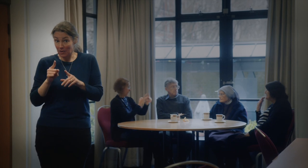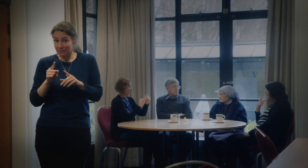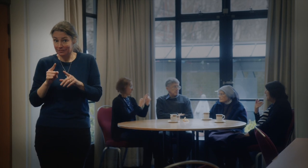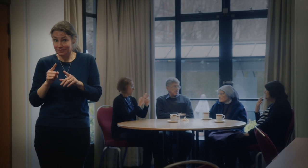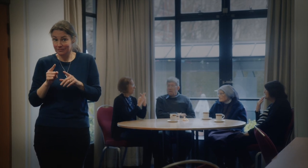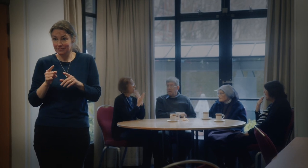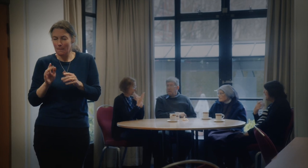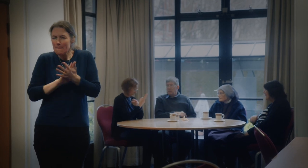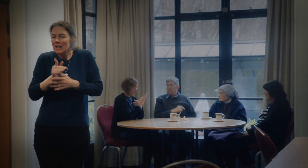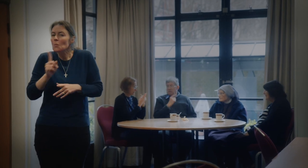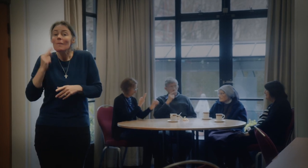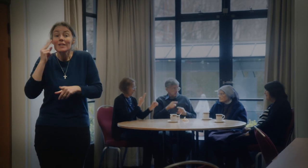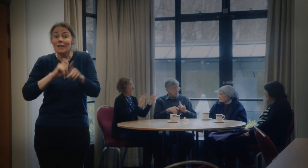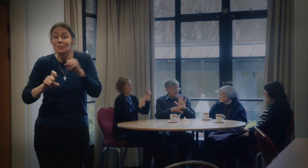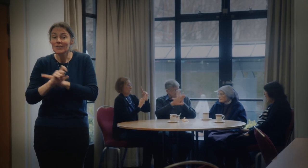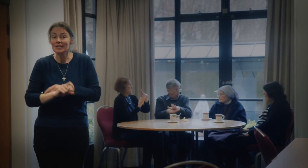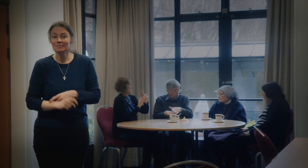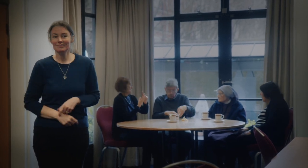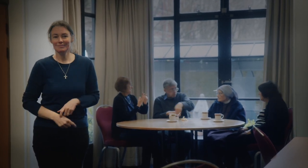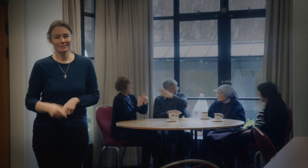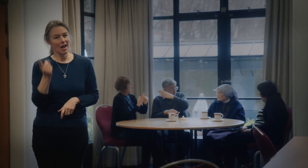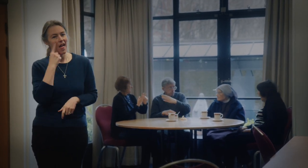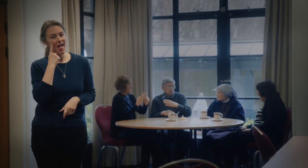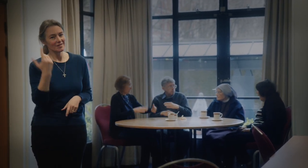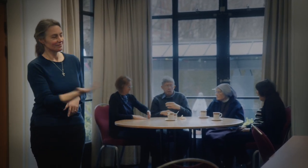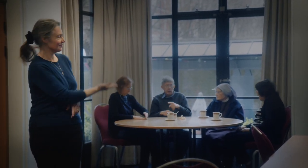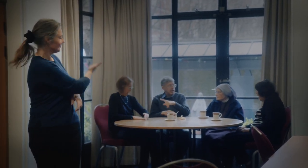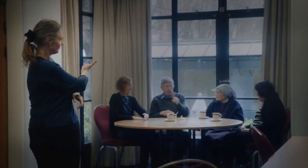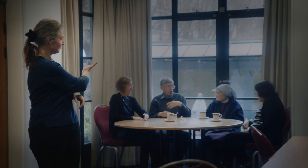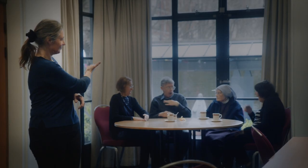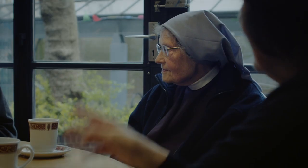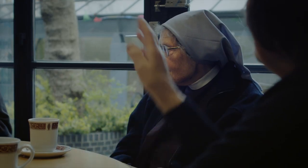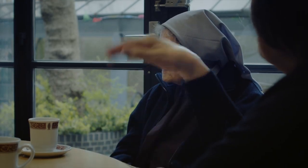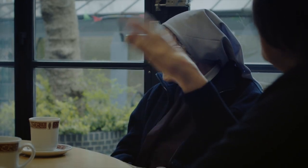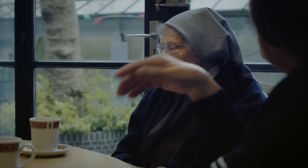So why is this important for deaf people and what does it mean for them? Well, see for yourself.